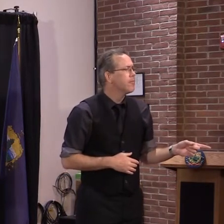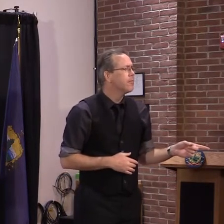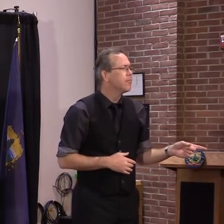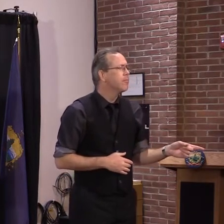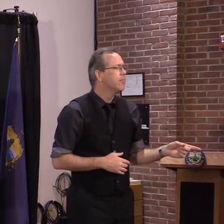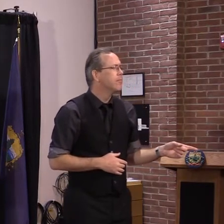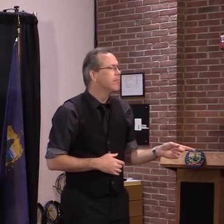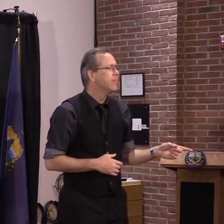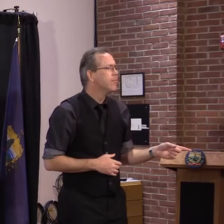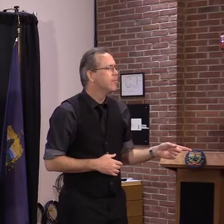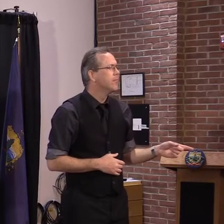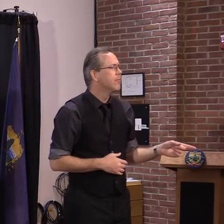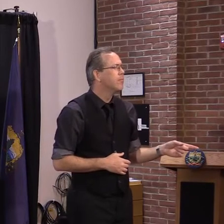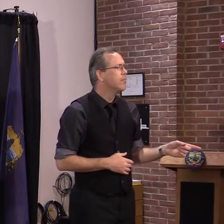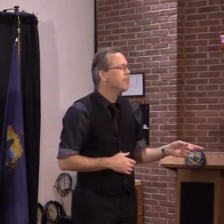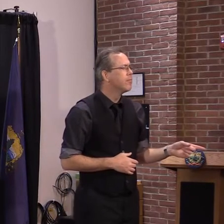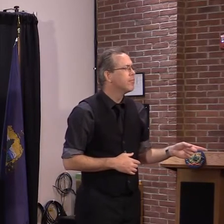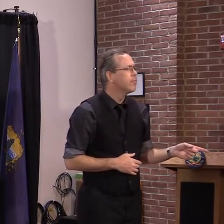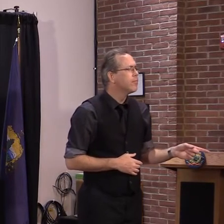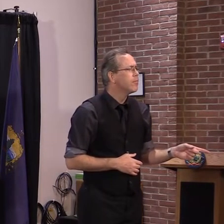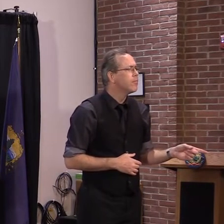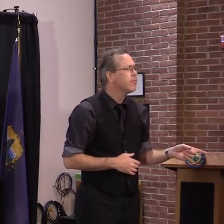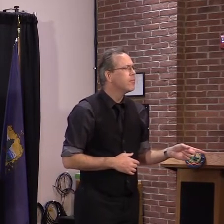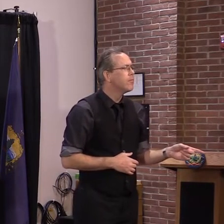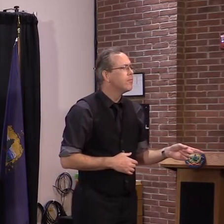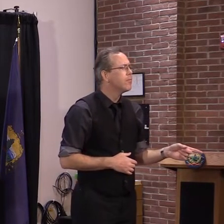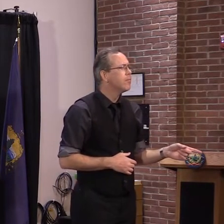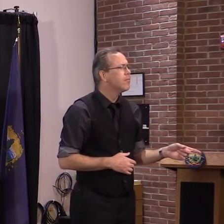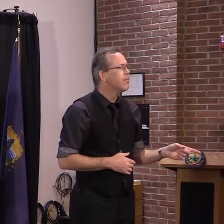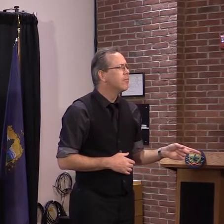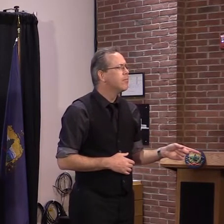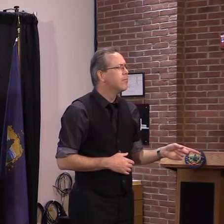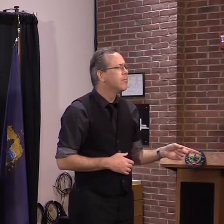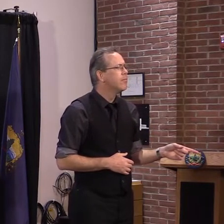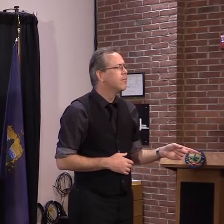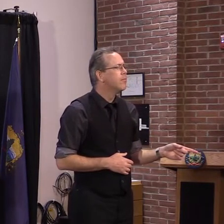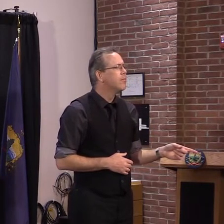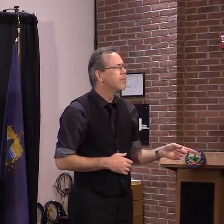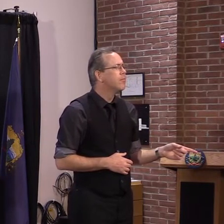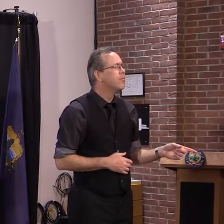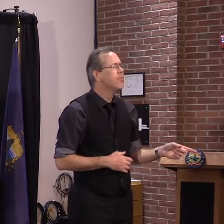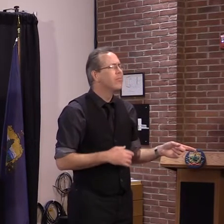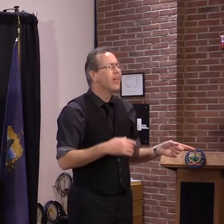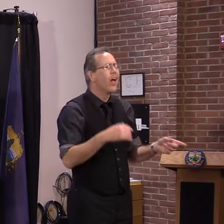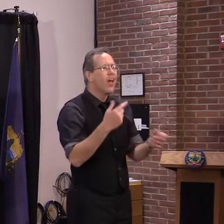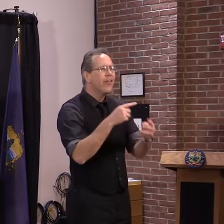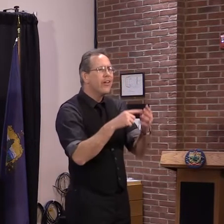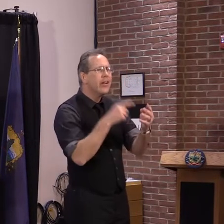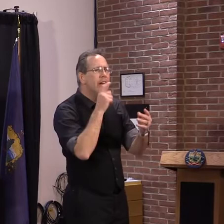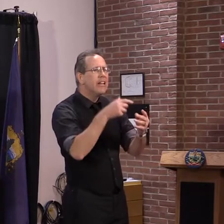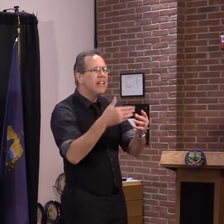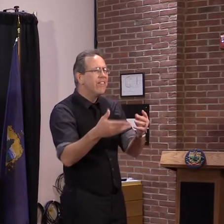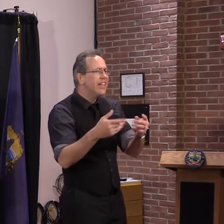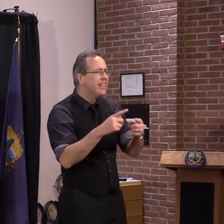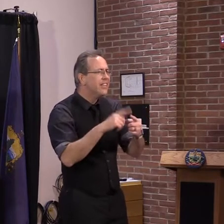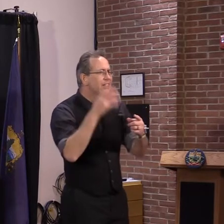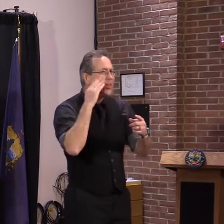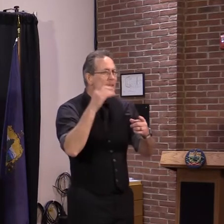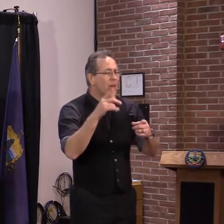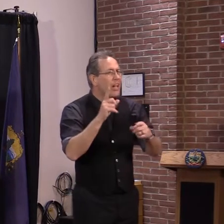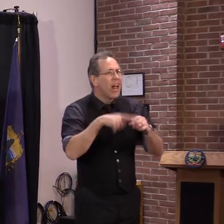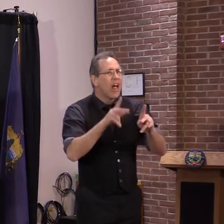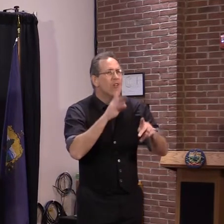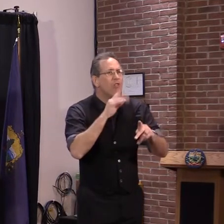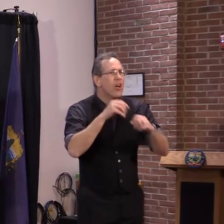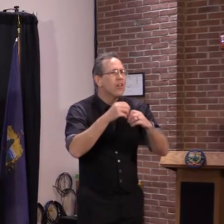Secretary French, like students not having to wear masks outside and things like that, Are those also just recommendations for